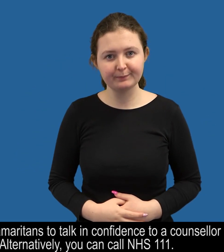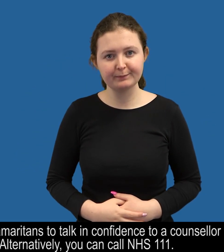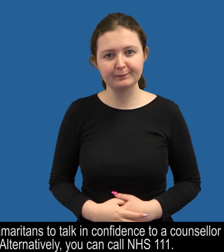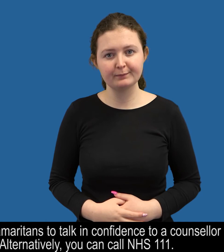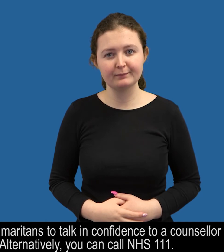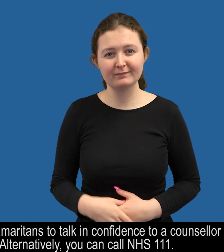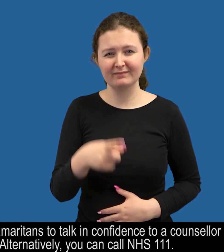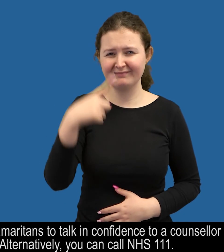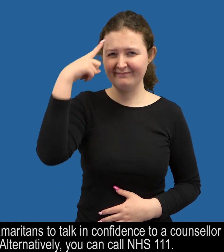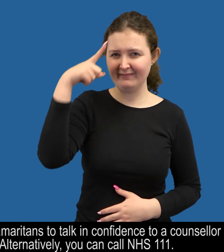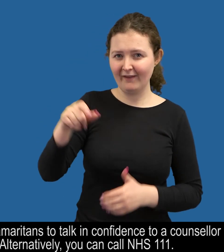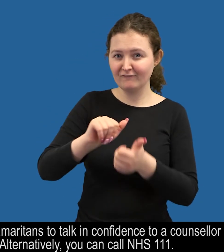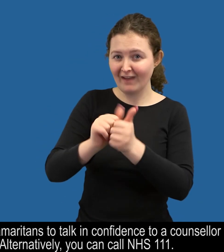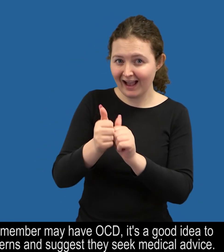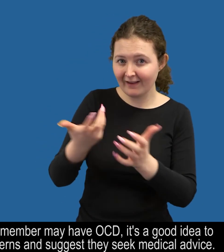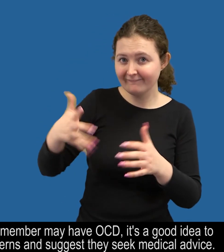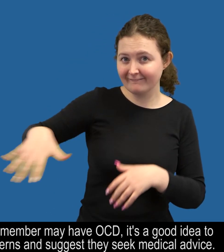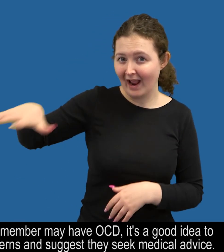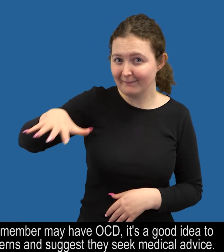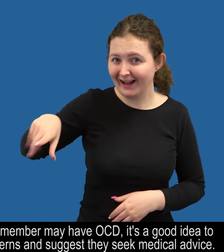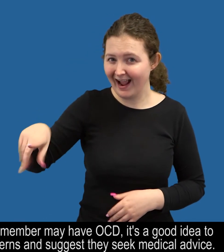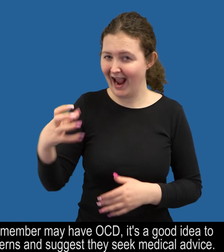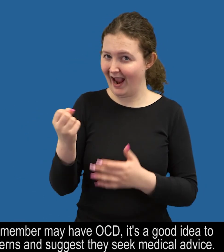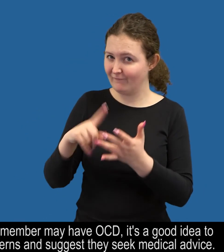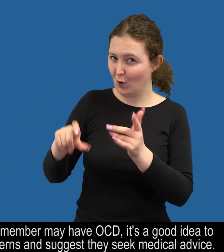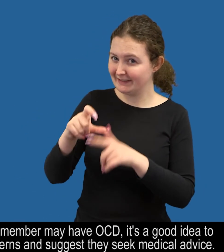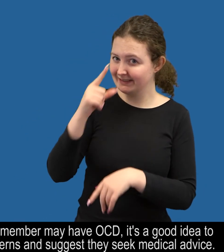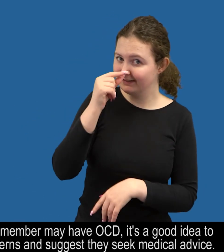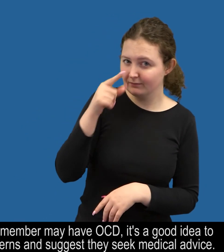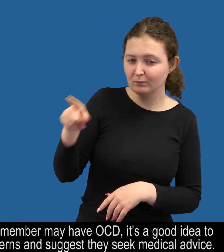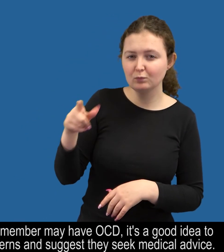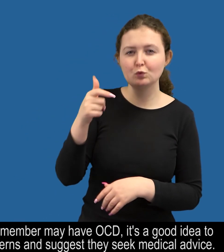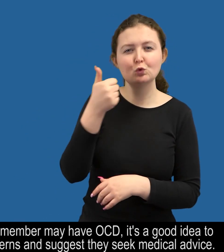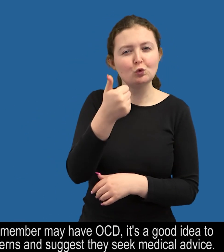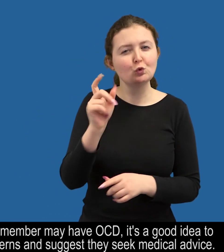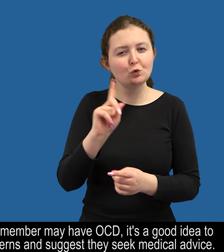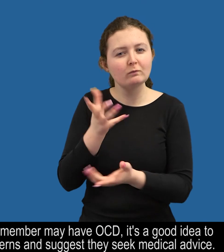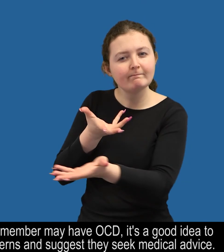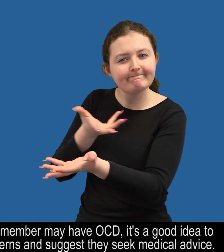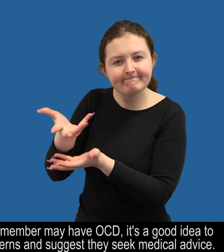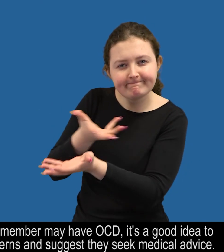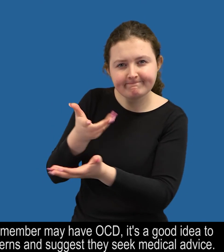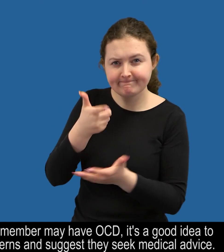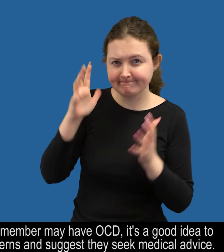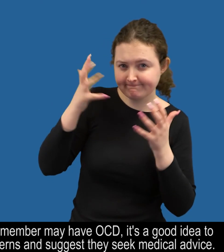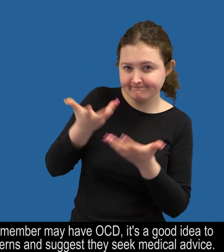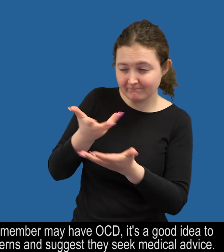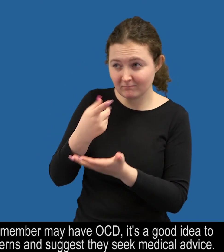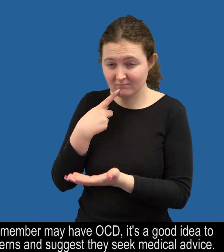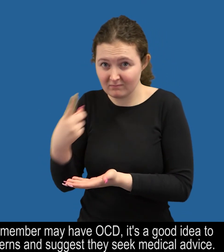call NHS 111. If you think a friend or family member may have OCD, it's a good idea to talk to them about